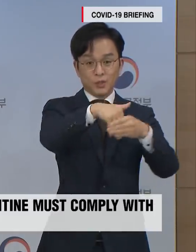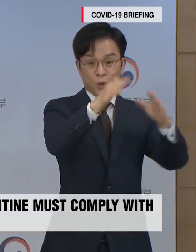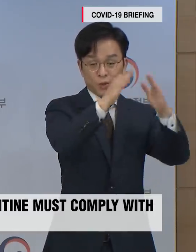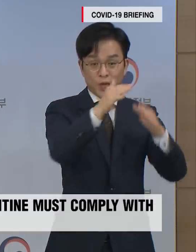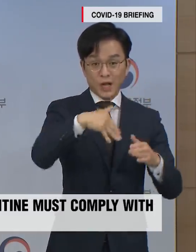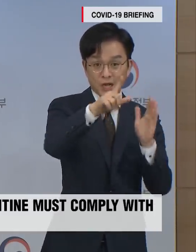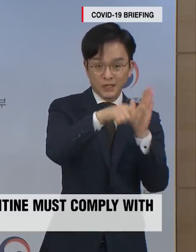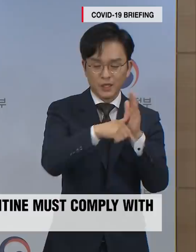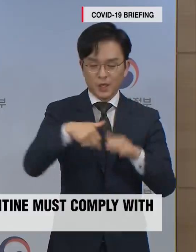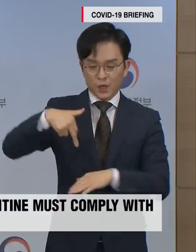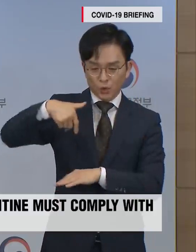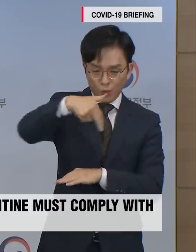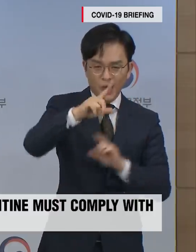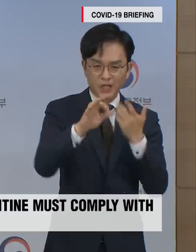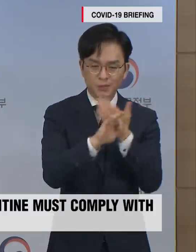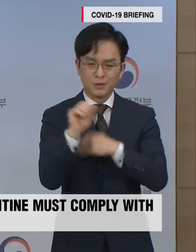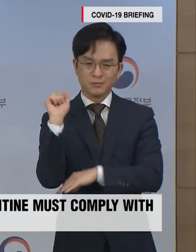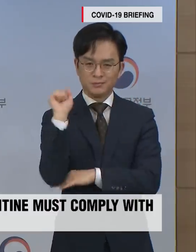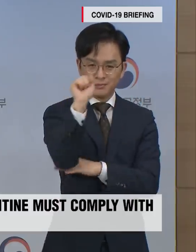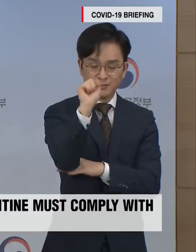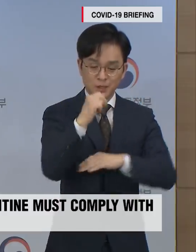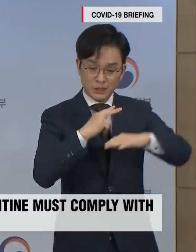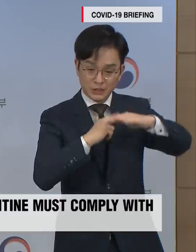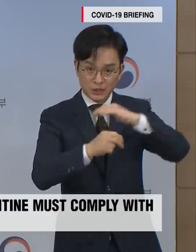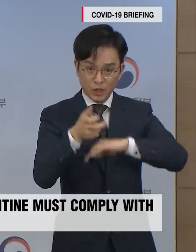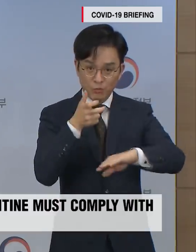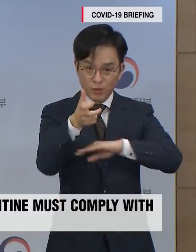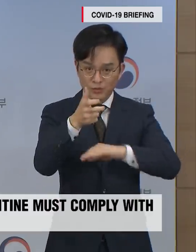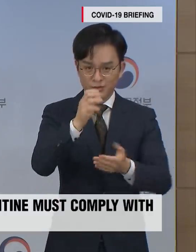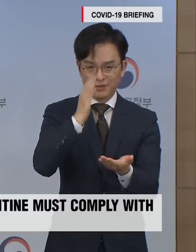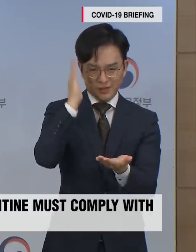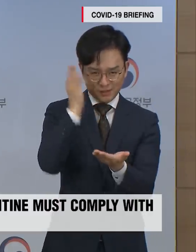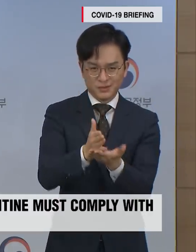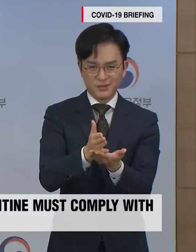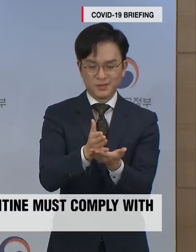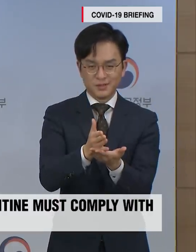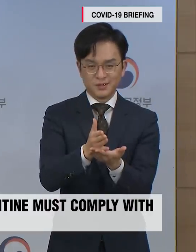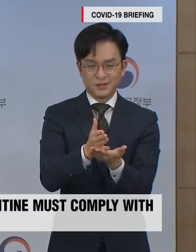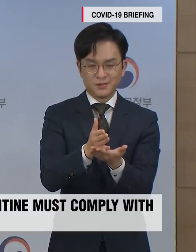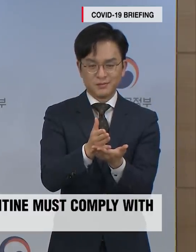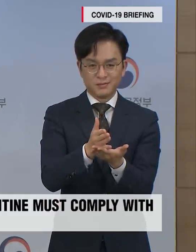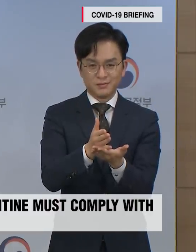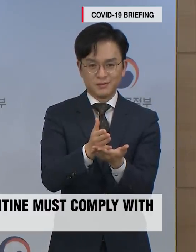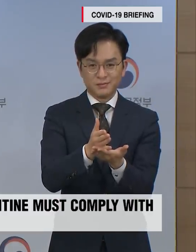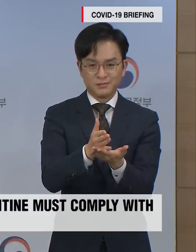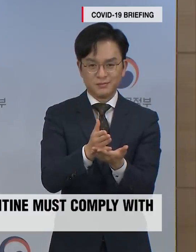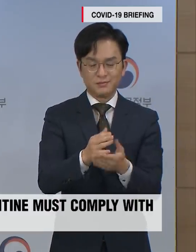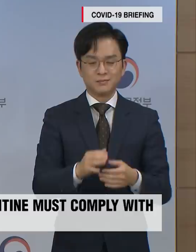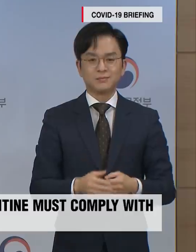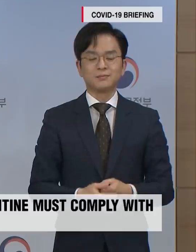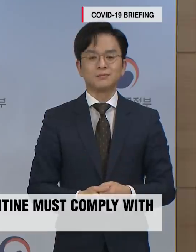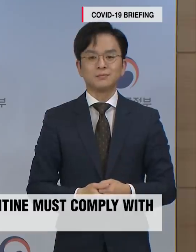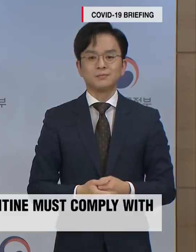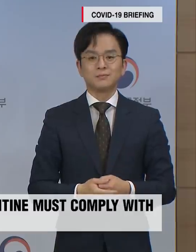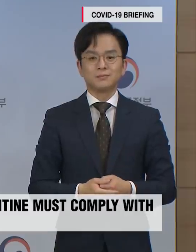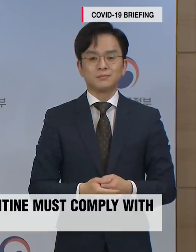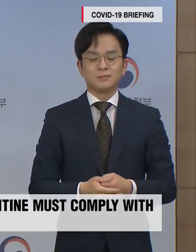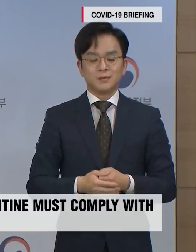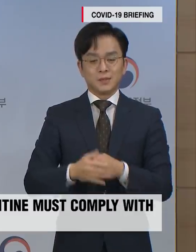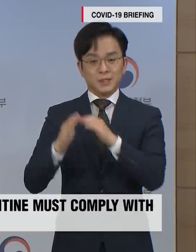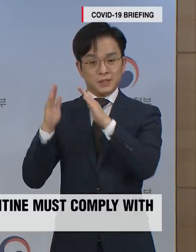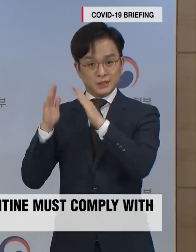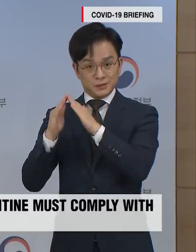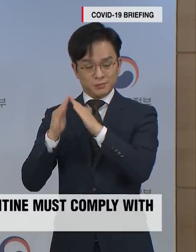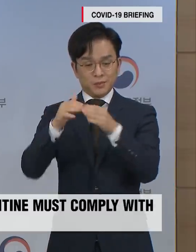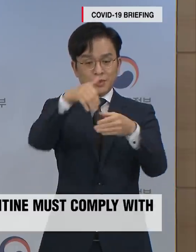from their locations to the polling stations, they have to use their own vehicles and they're prevented from using public